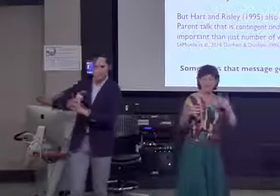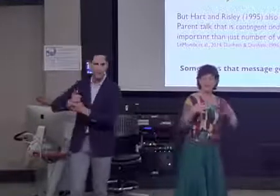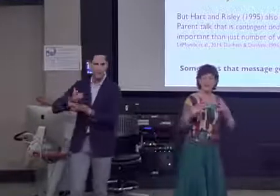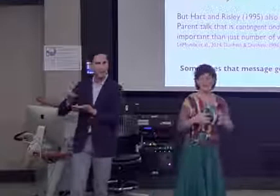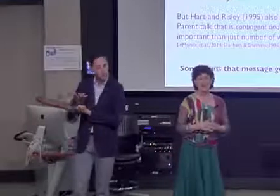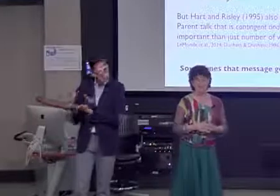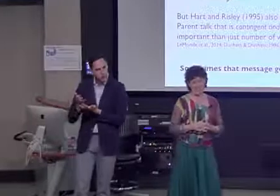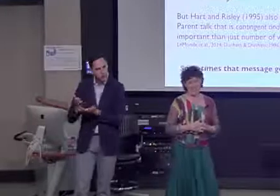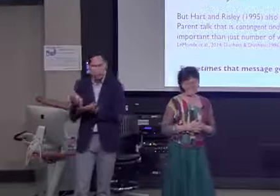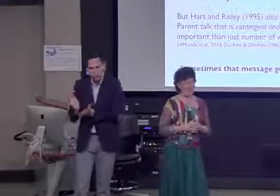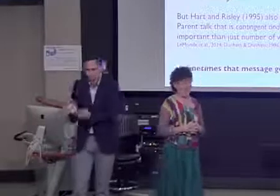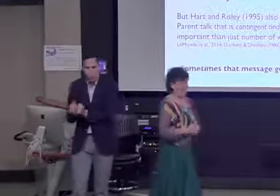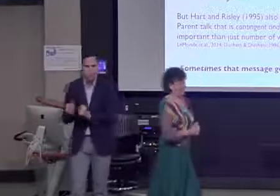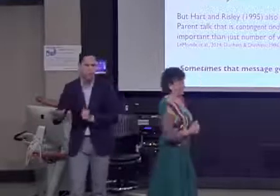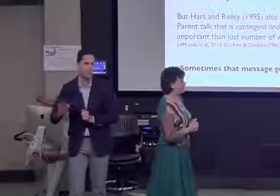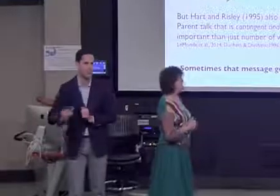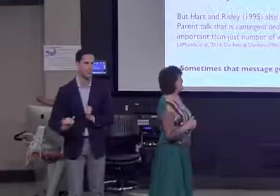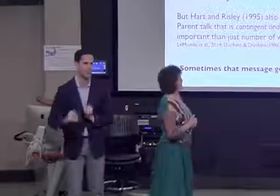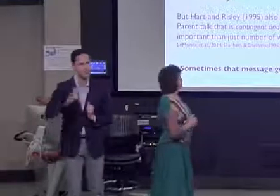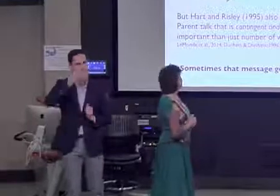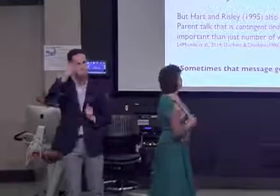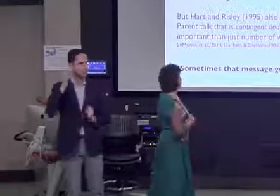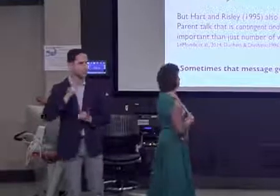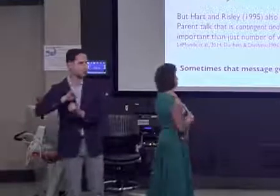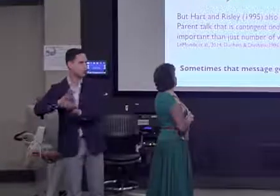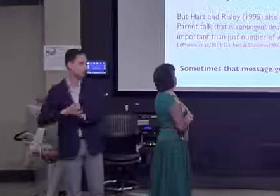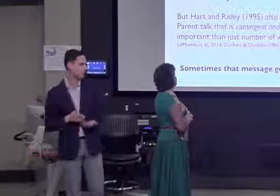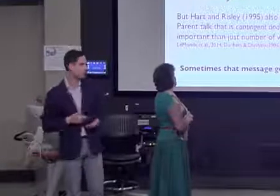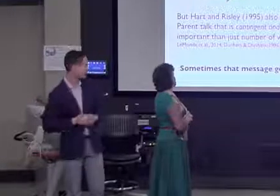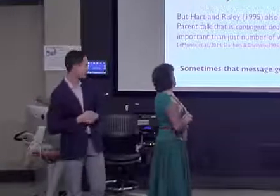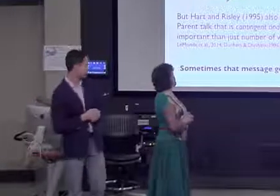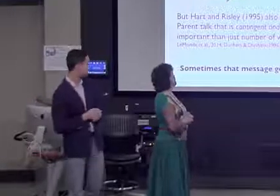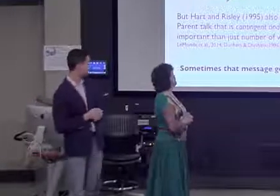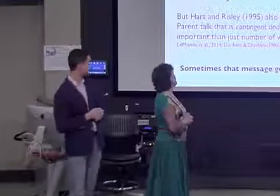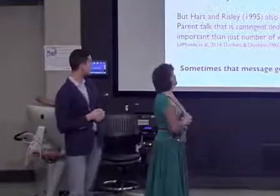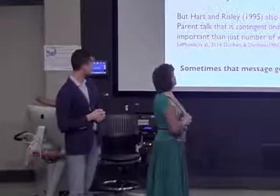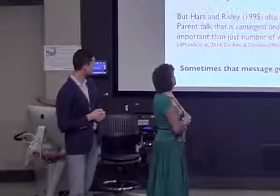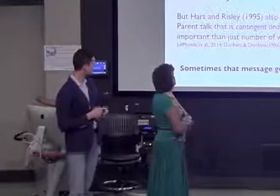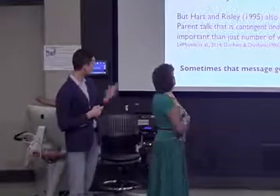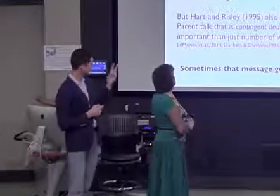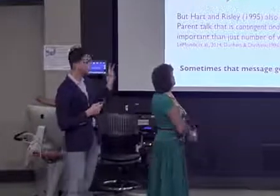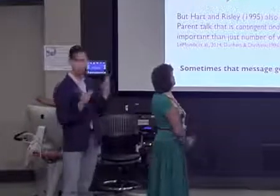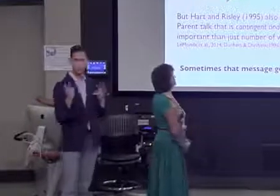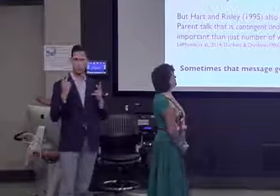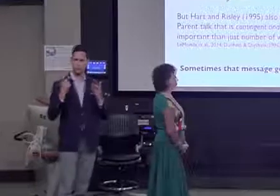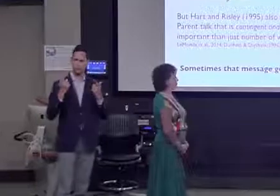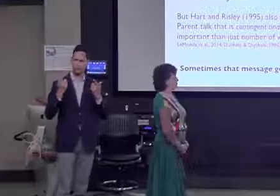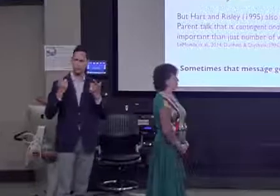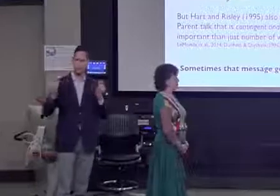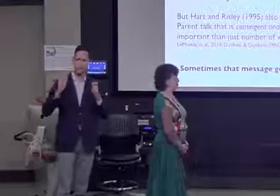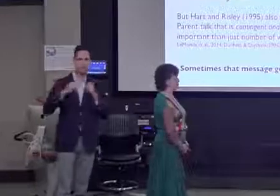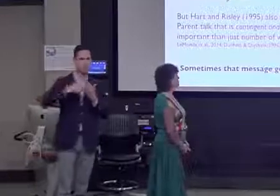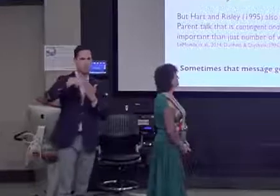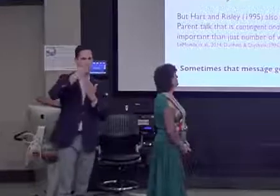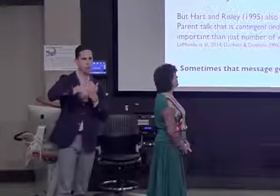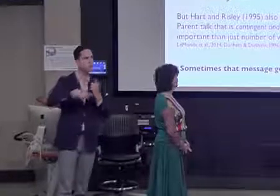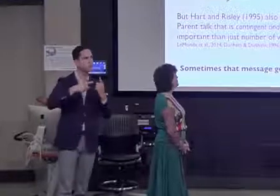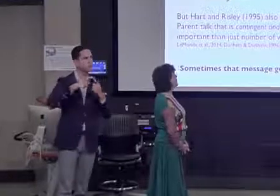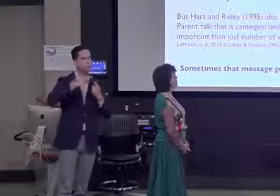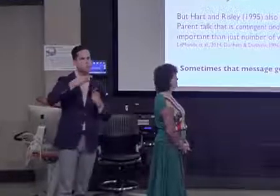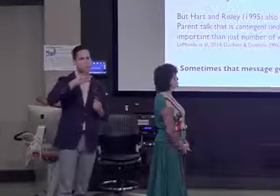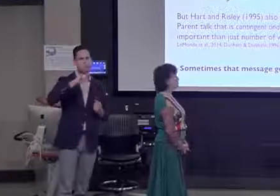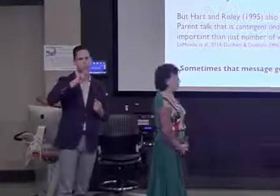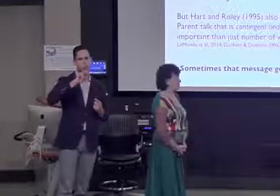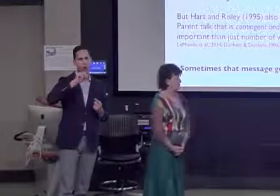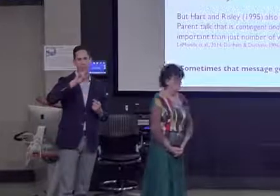kid and building on what they say. And we note here just two of the major programs that have been started, one Providence Talks and one